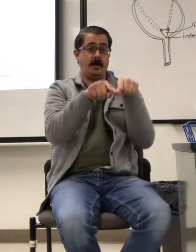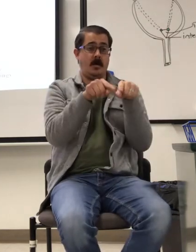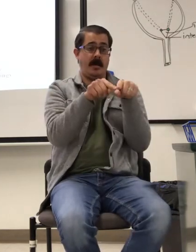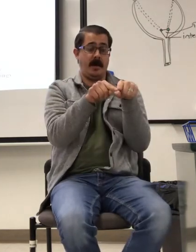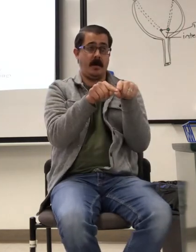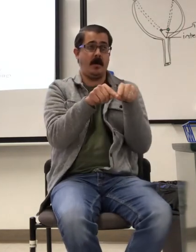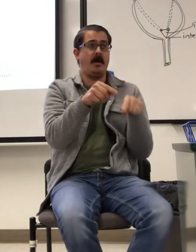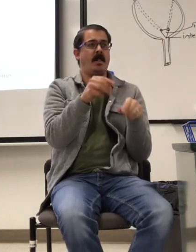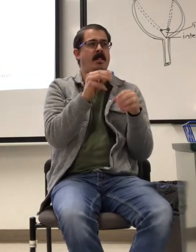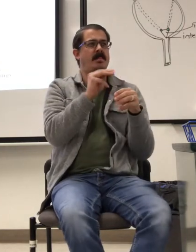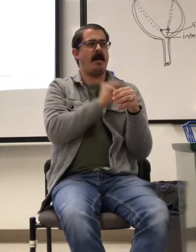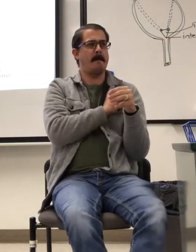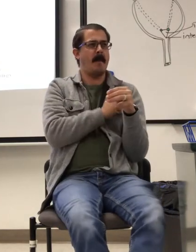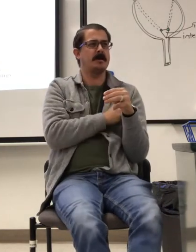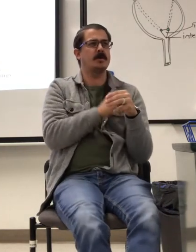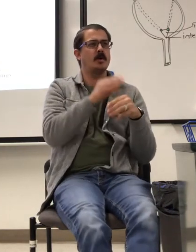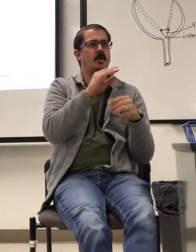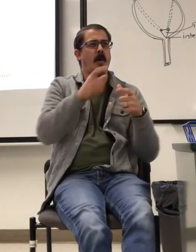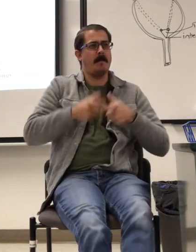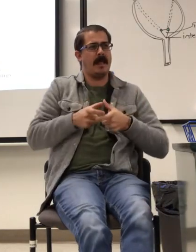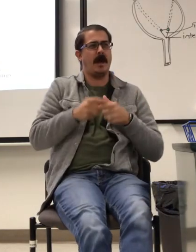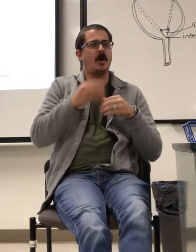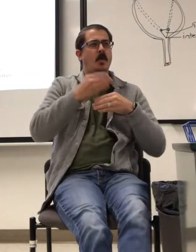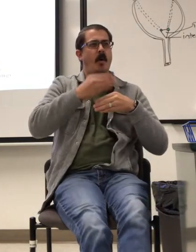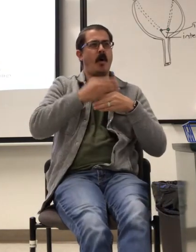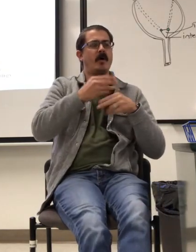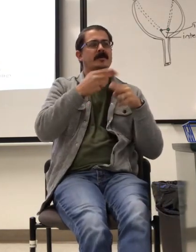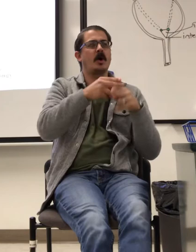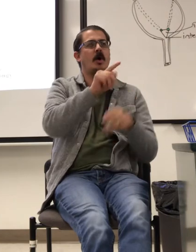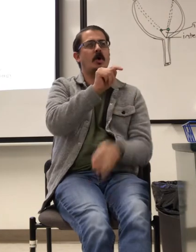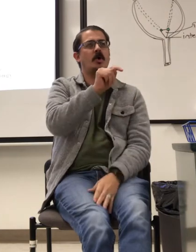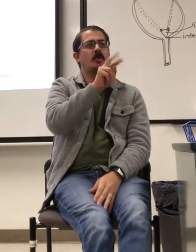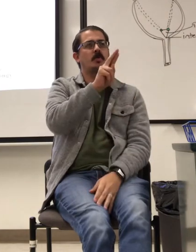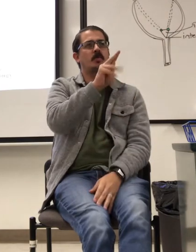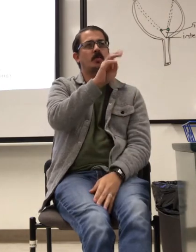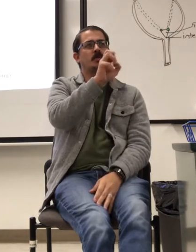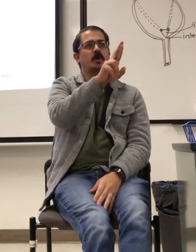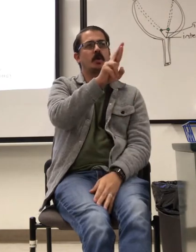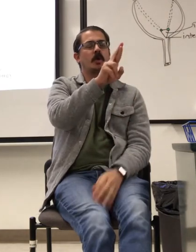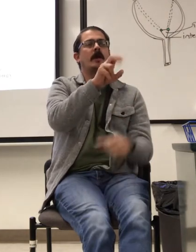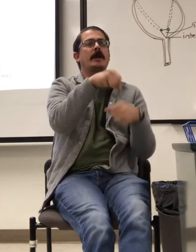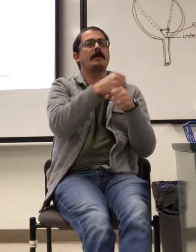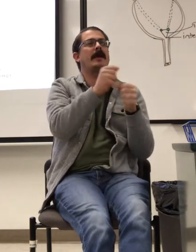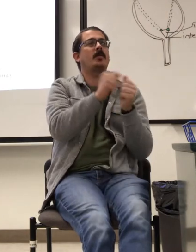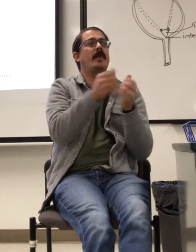the muscular bladder wall is called detrusor, and it's created by a smooth muscle.